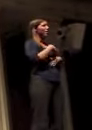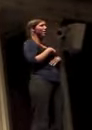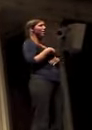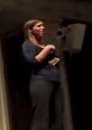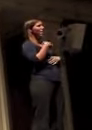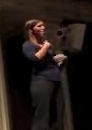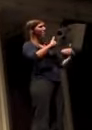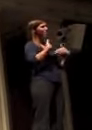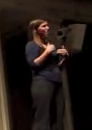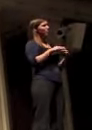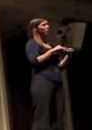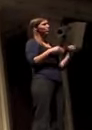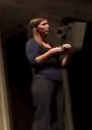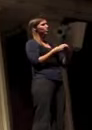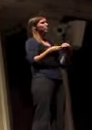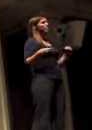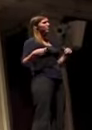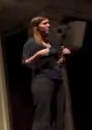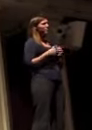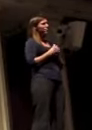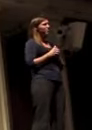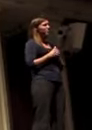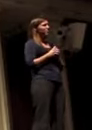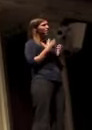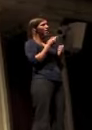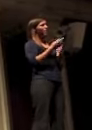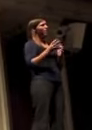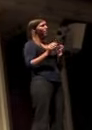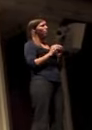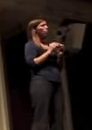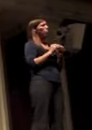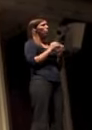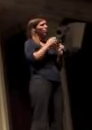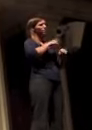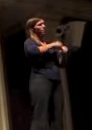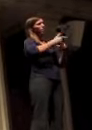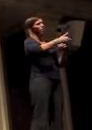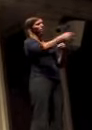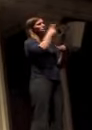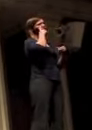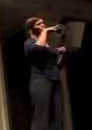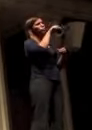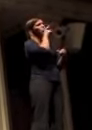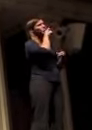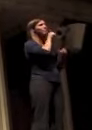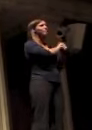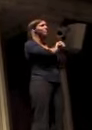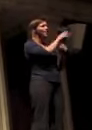A little bit more to go before people listen.